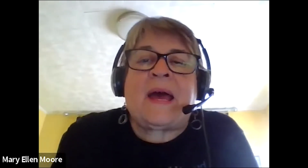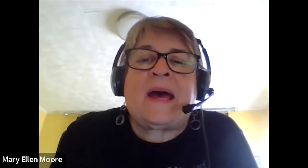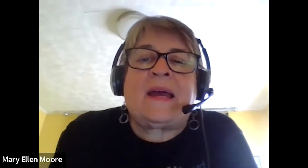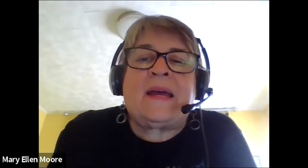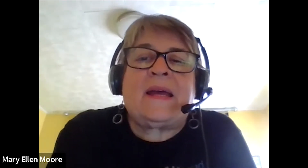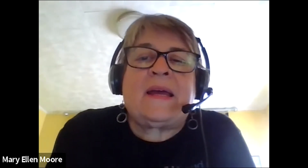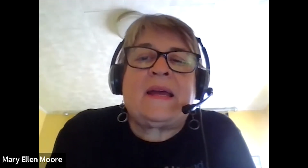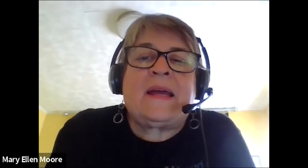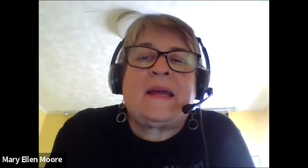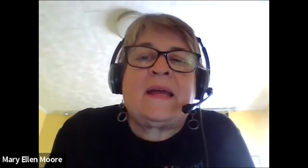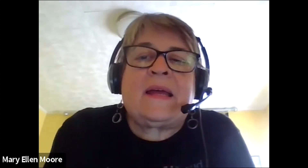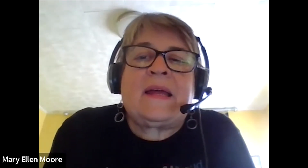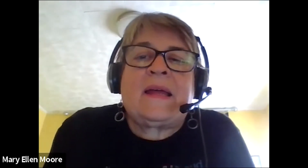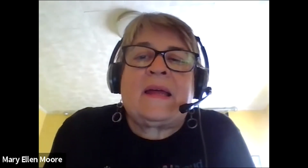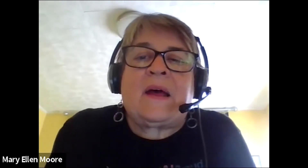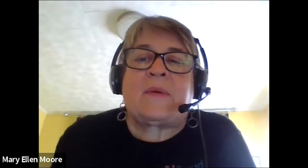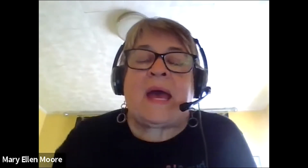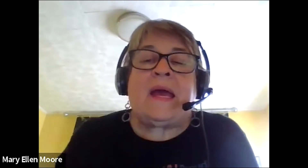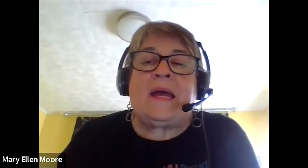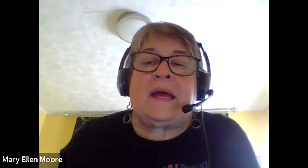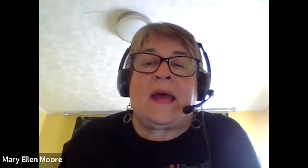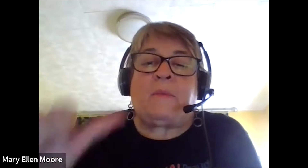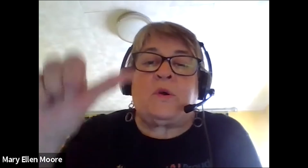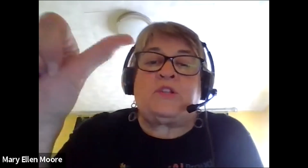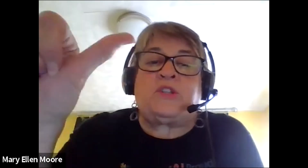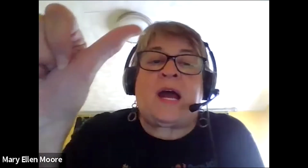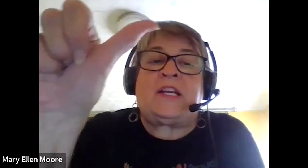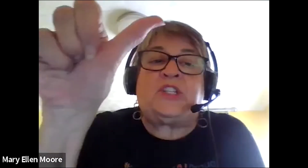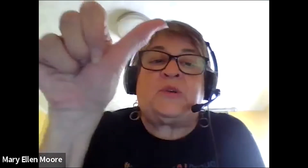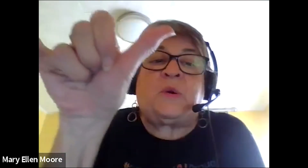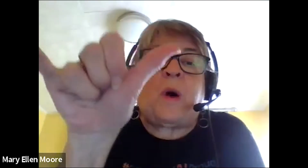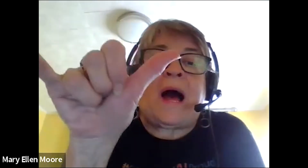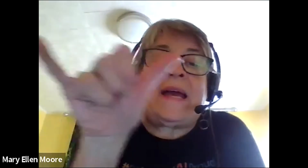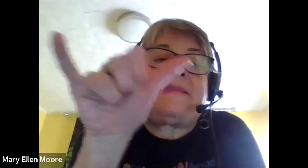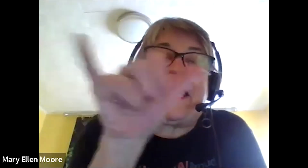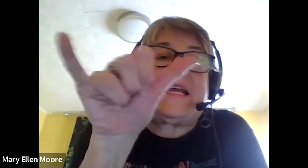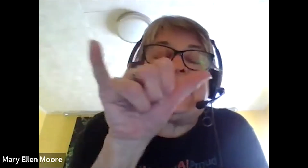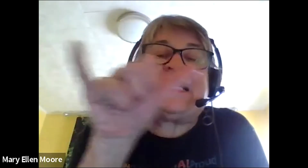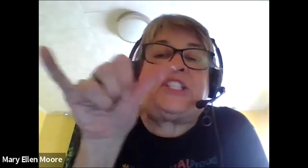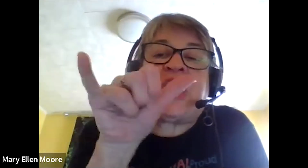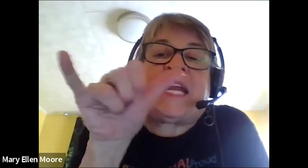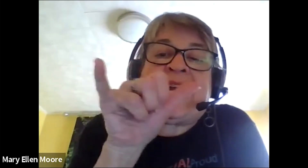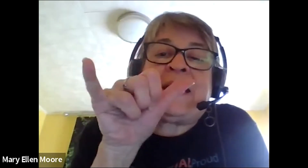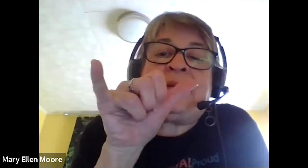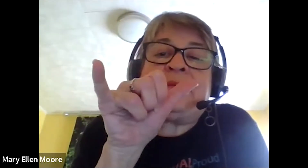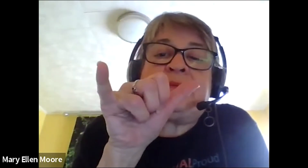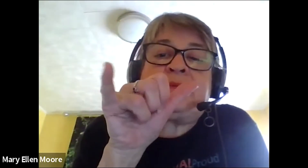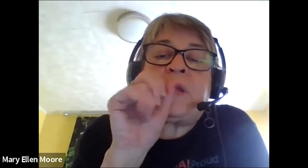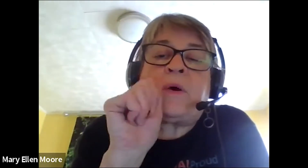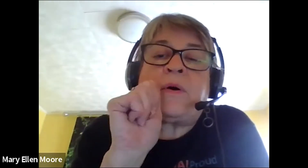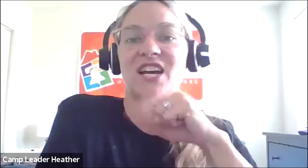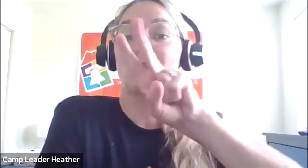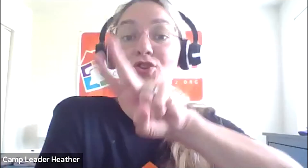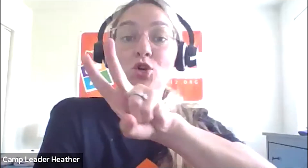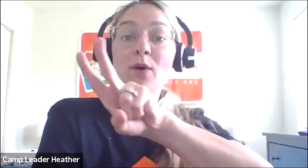Okay. Okay. And were you trying to do the Y at the end? Is it Jenny? Just Jen with two